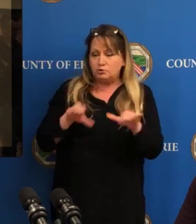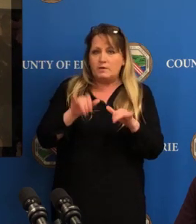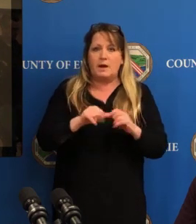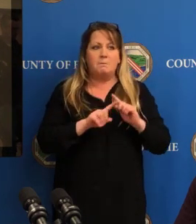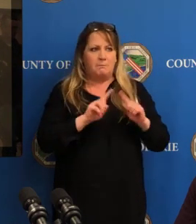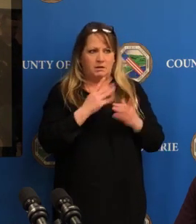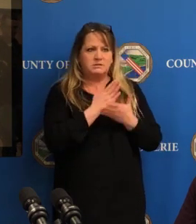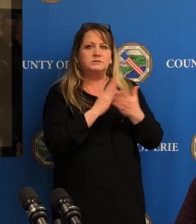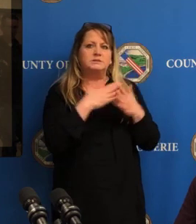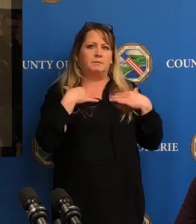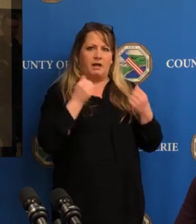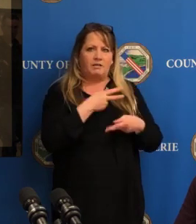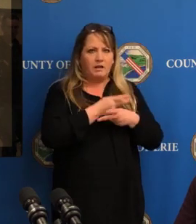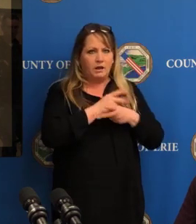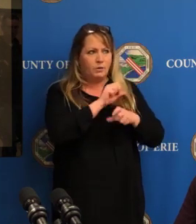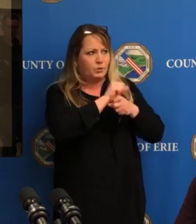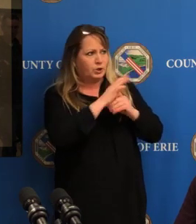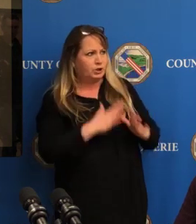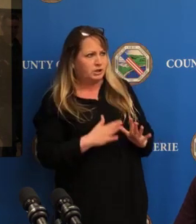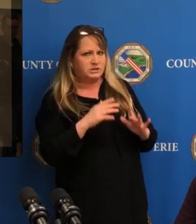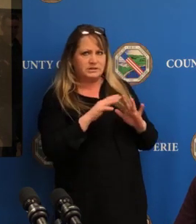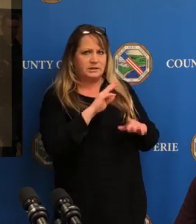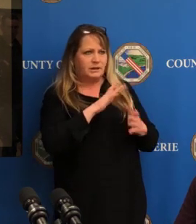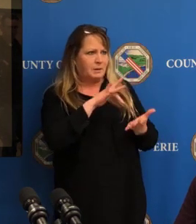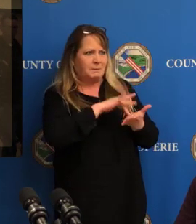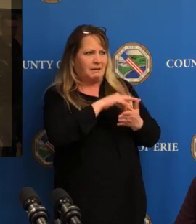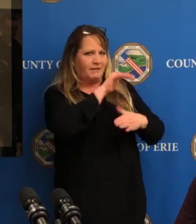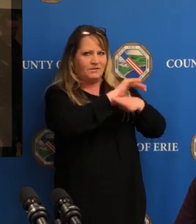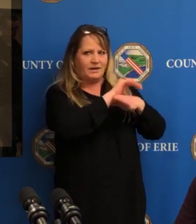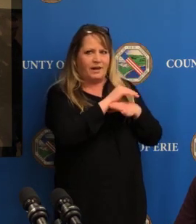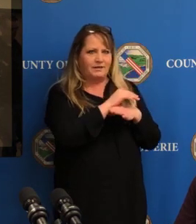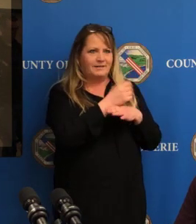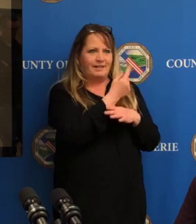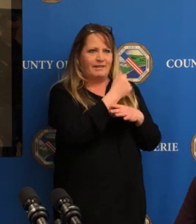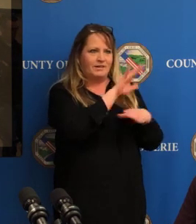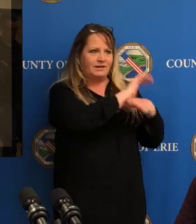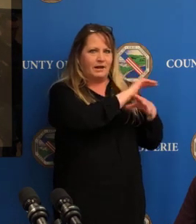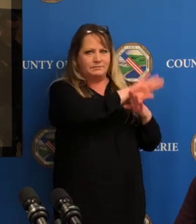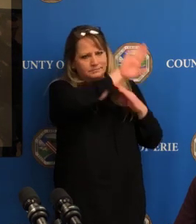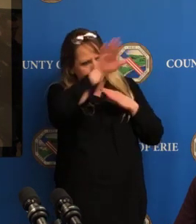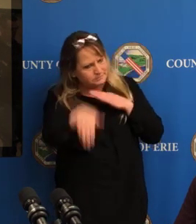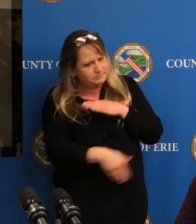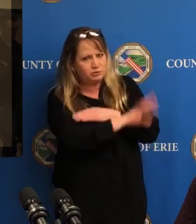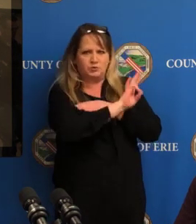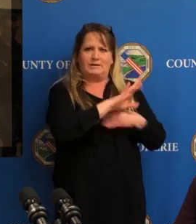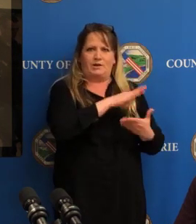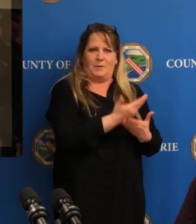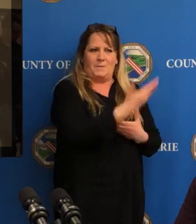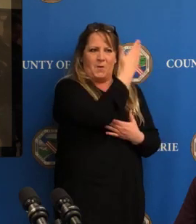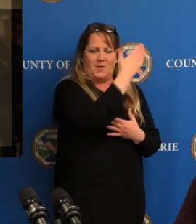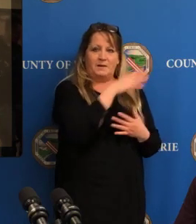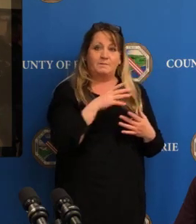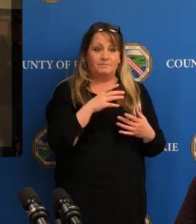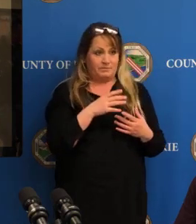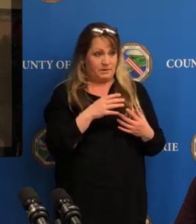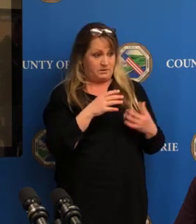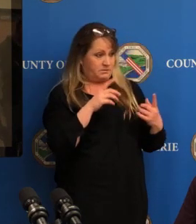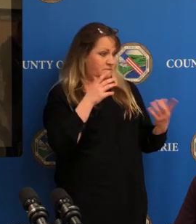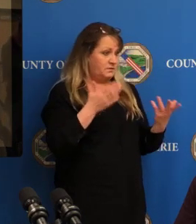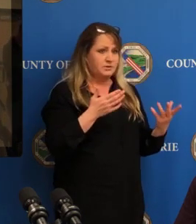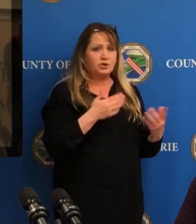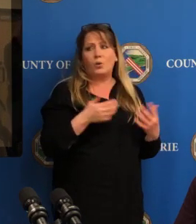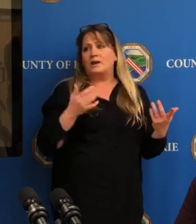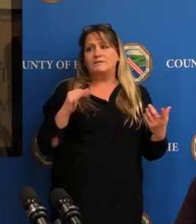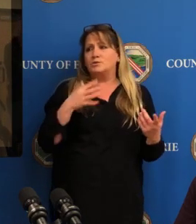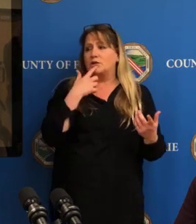that have to go to work in the middle of the night. They may work the 11 to 7 shift, and daycare from 7 o'clock in the morning till 3